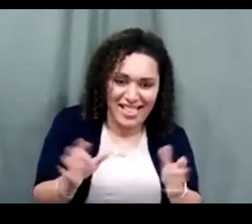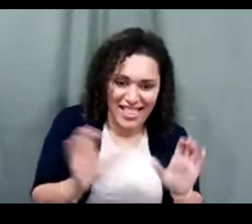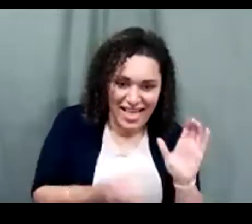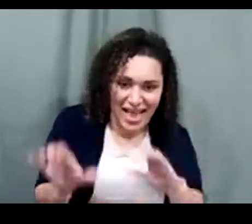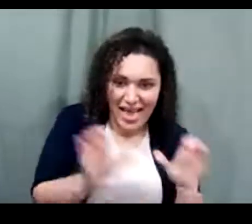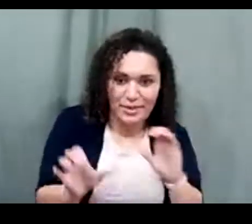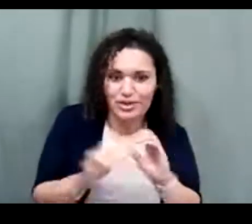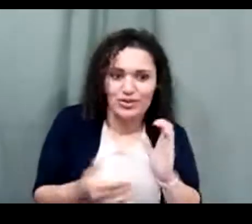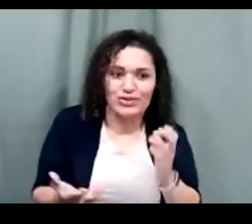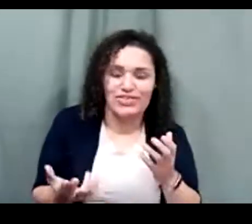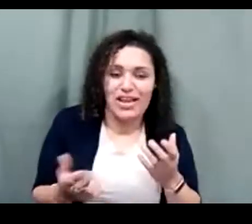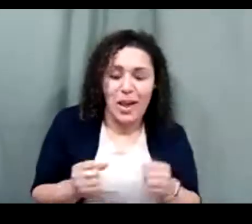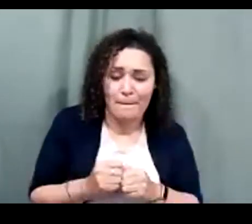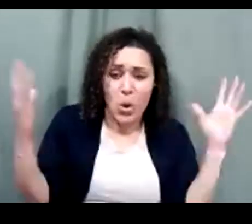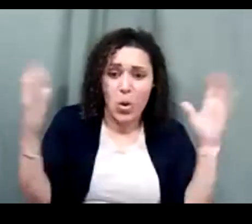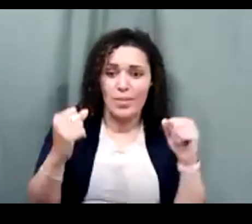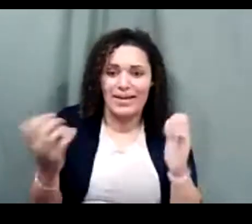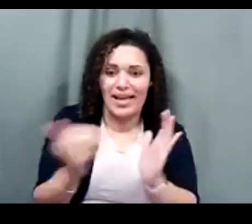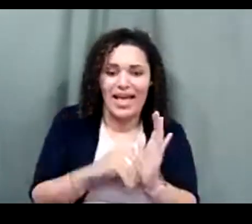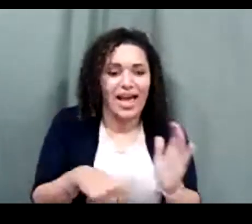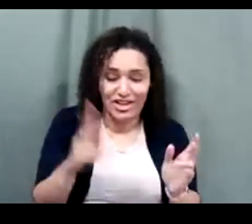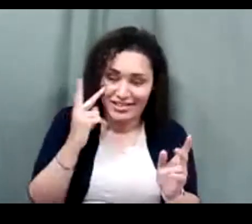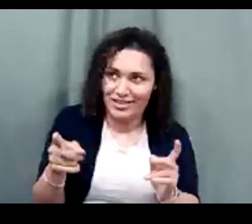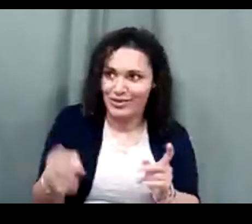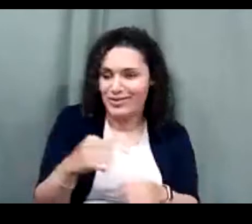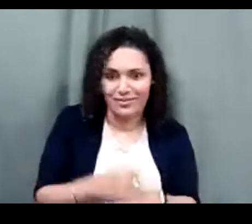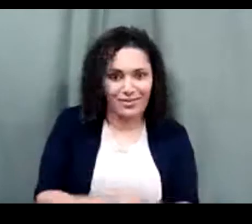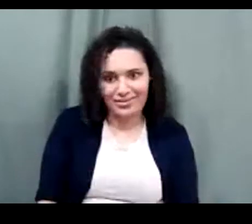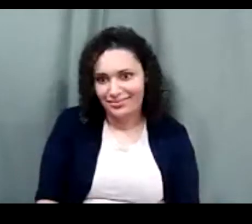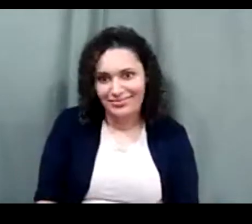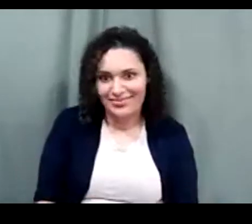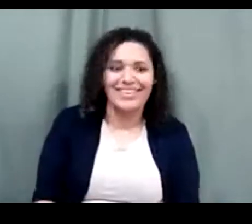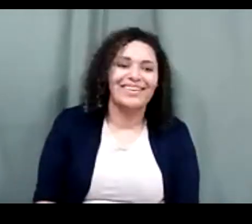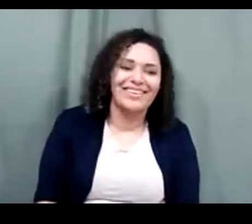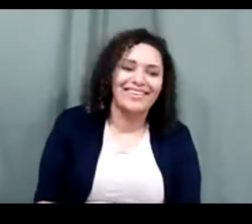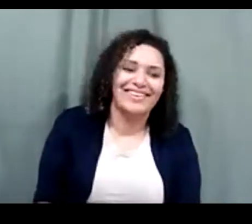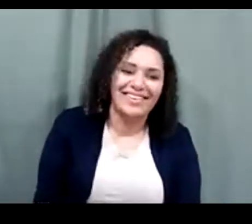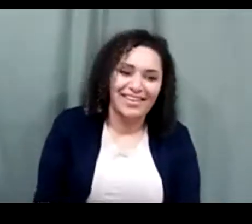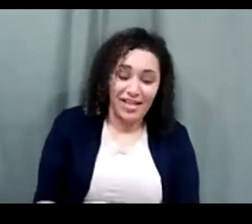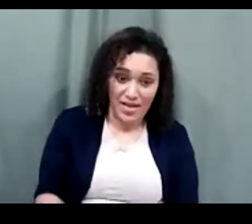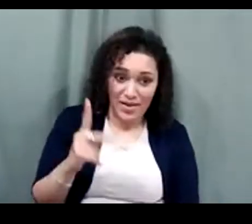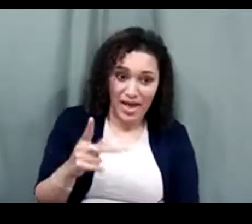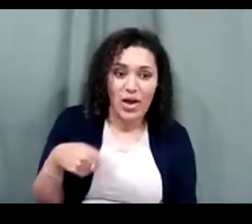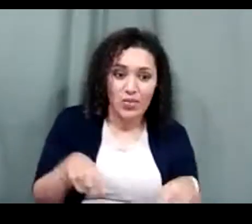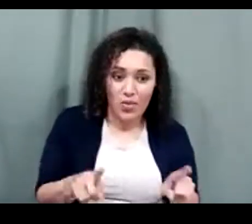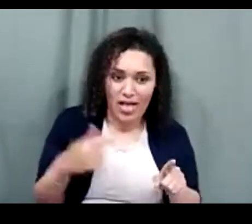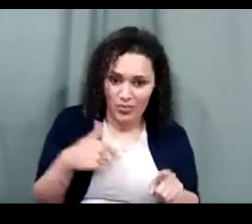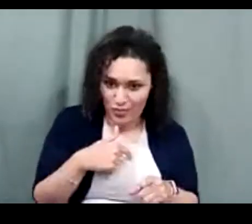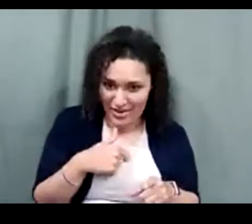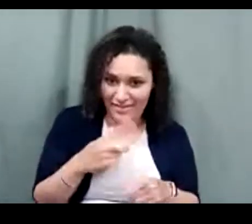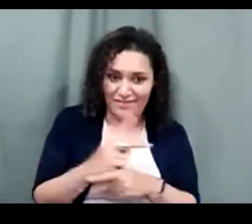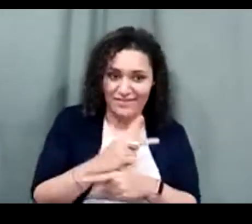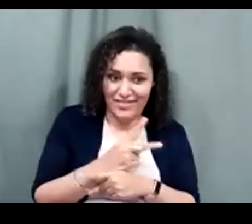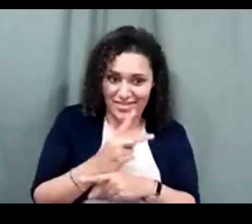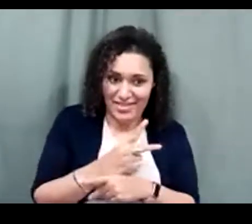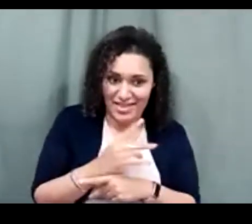you make the biggest explosion. I'll see what we can come up with. So while we cook that up, watch this space,